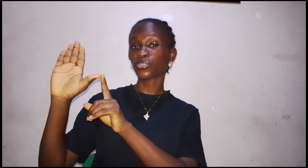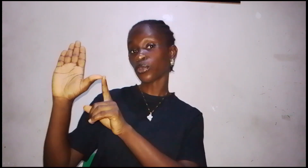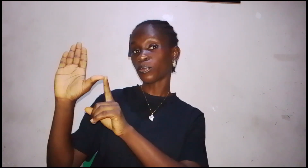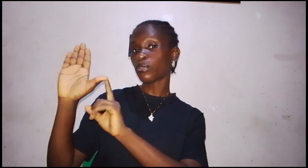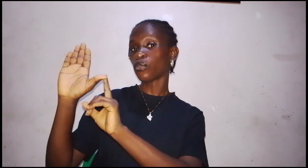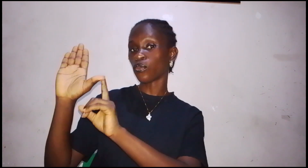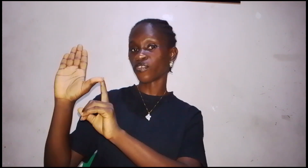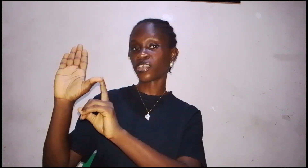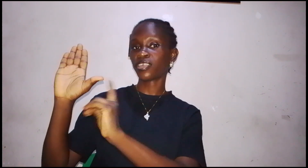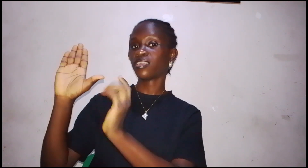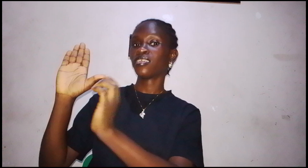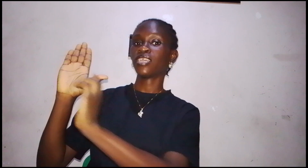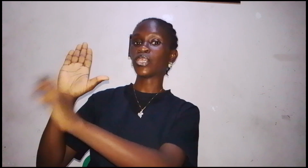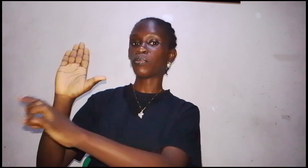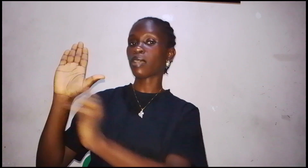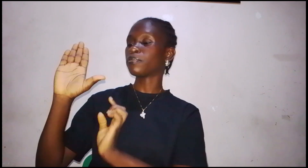your thumb over your palm